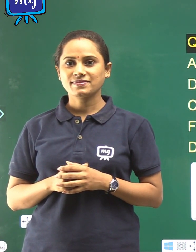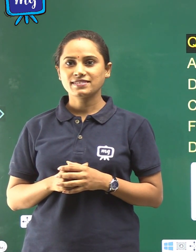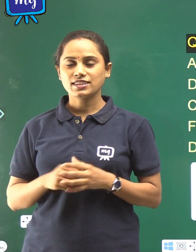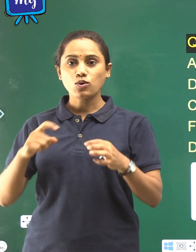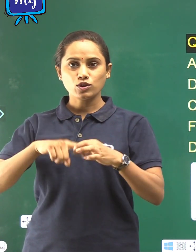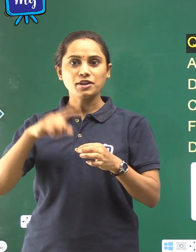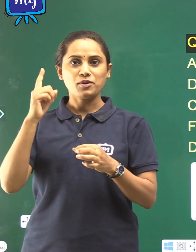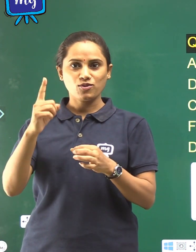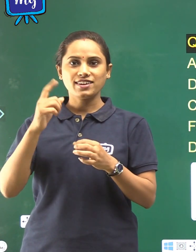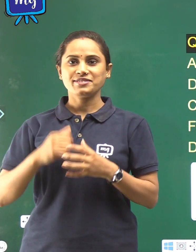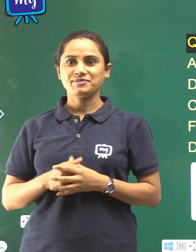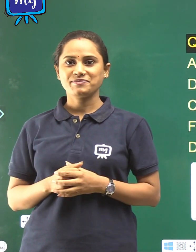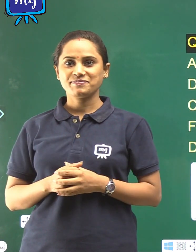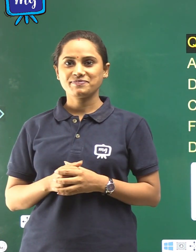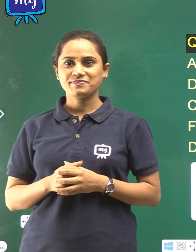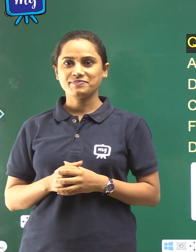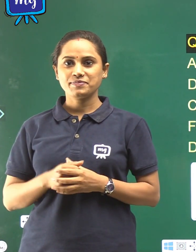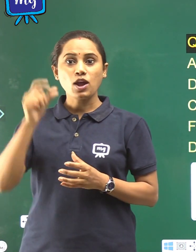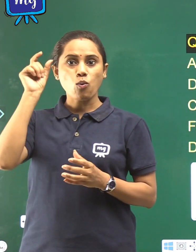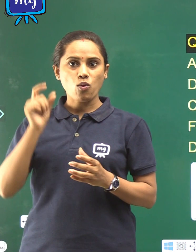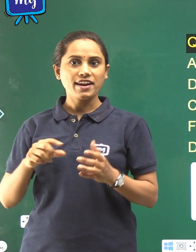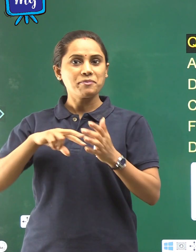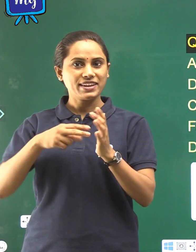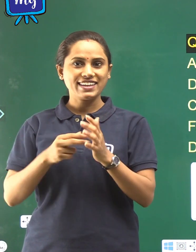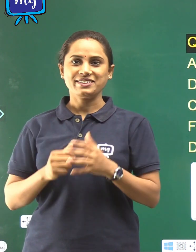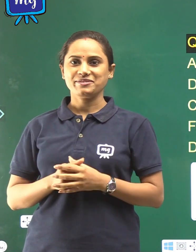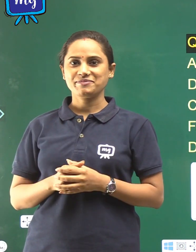Question number 1, word meaning.